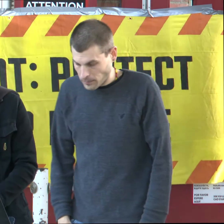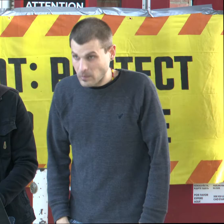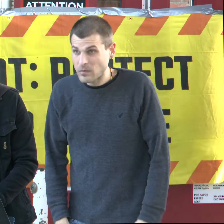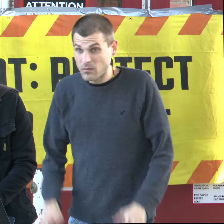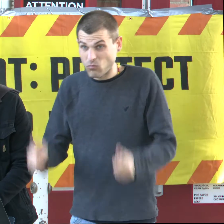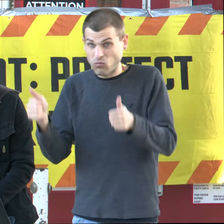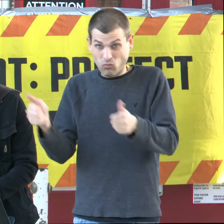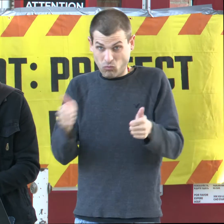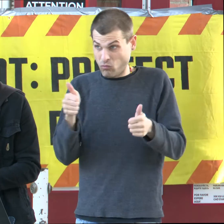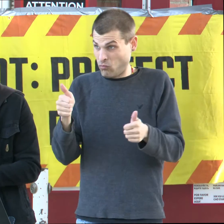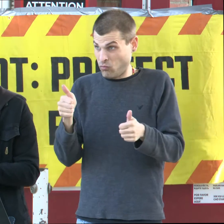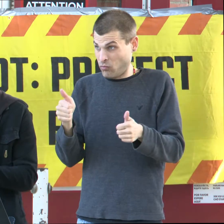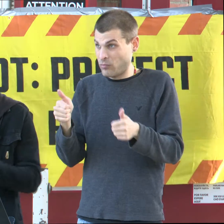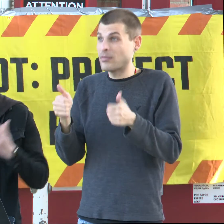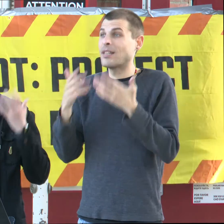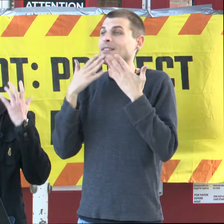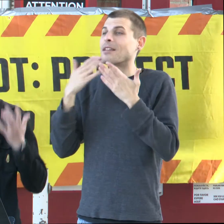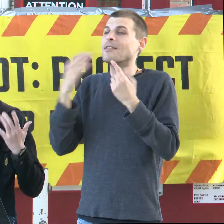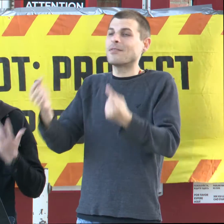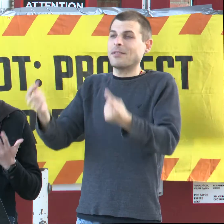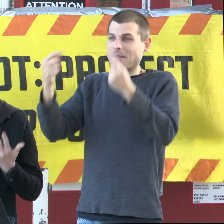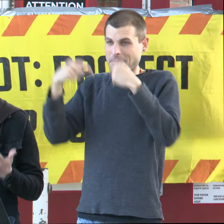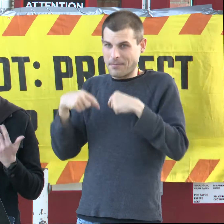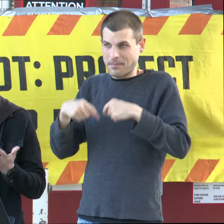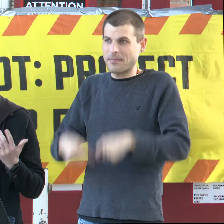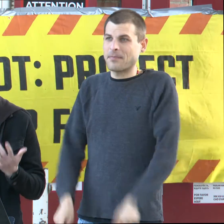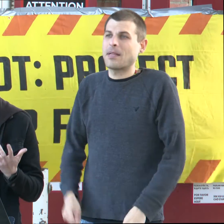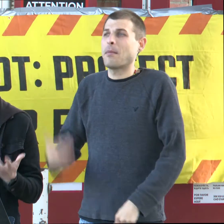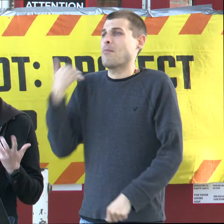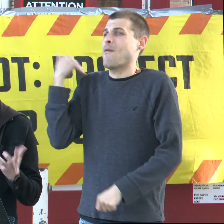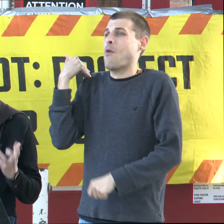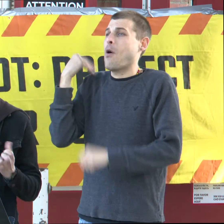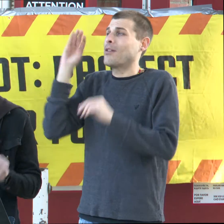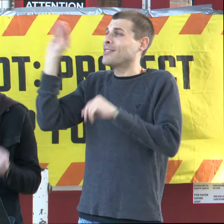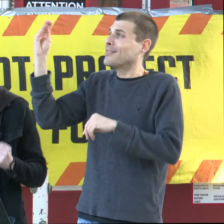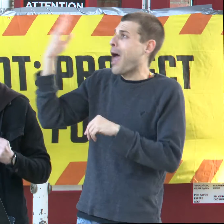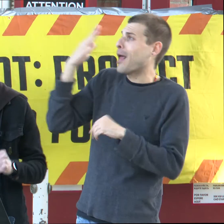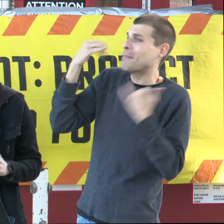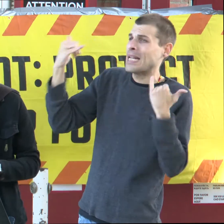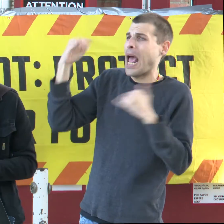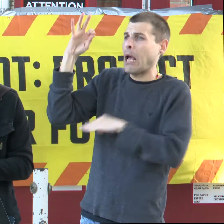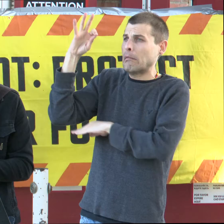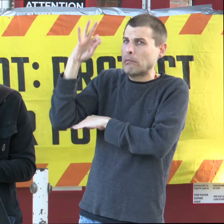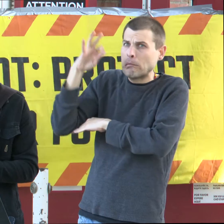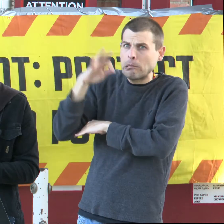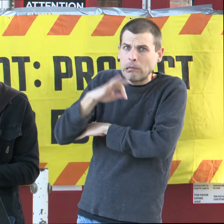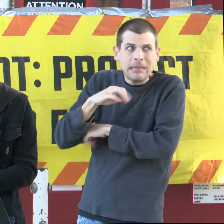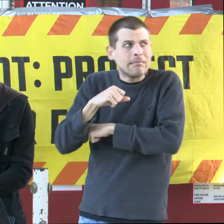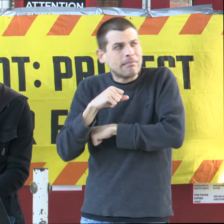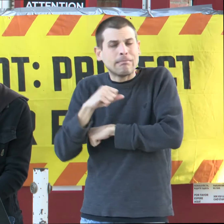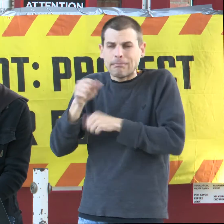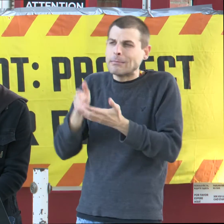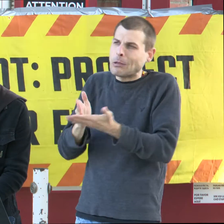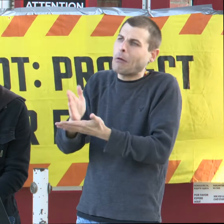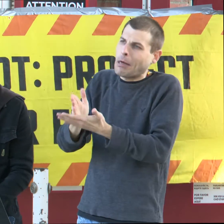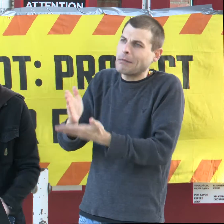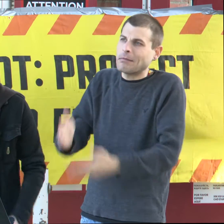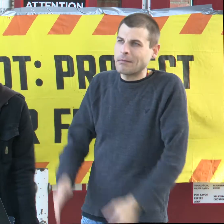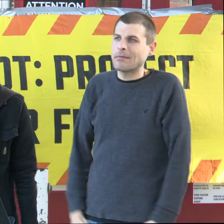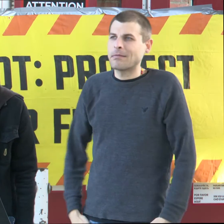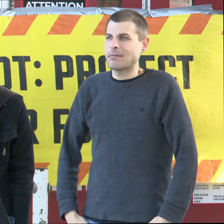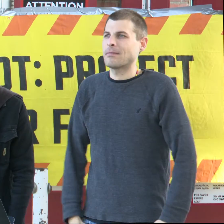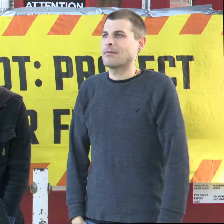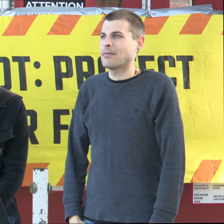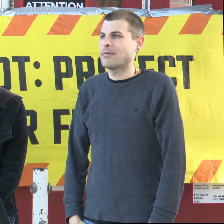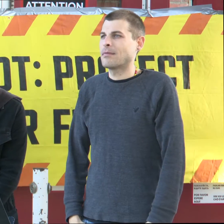Can everyone hear me? All right. Thanks for coming out. It was sunny, but now it's a little darker. But it's all right. So as everyone's saying,